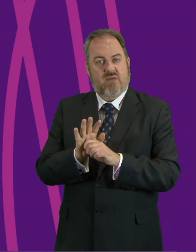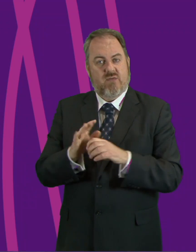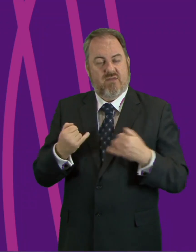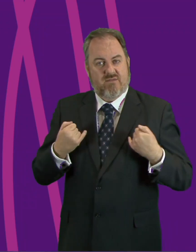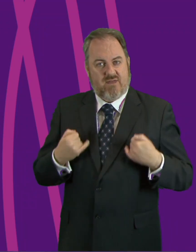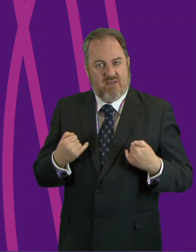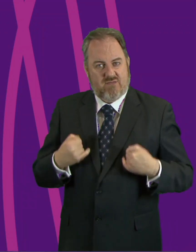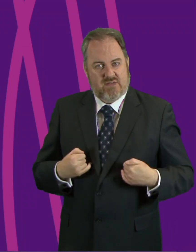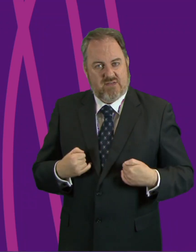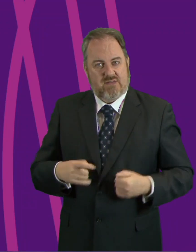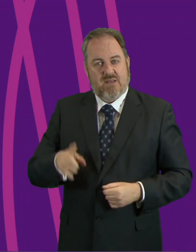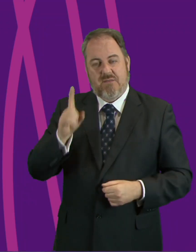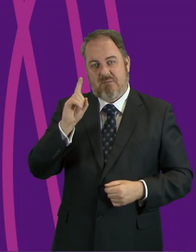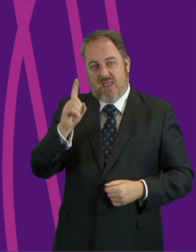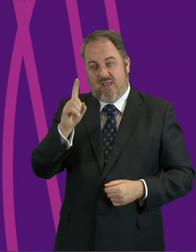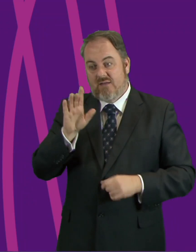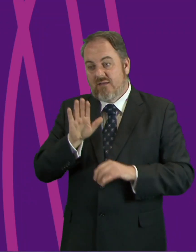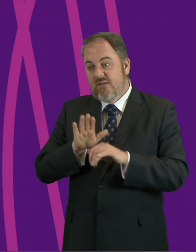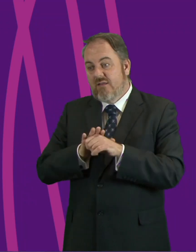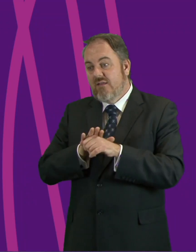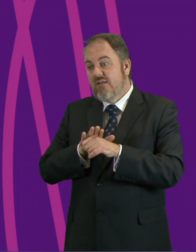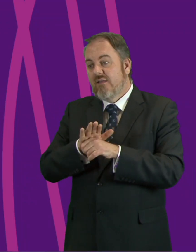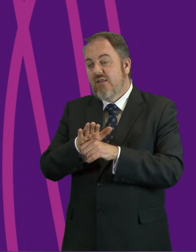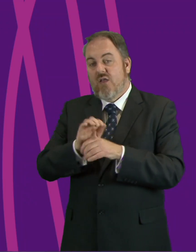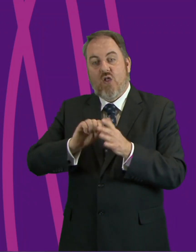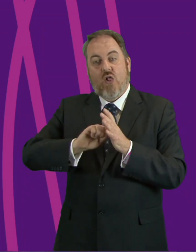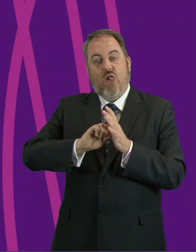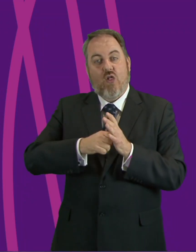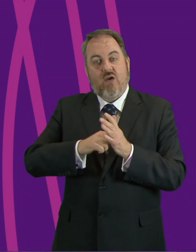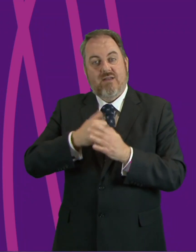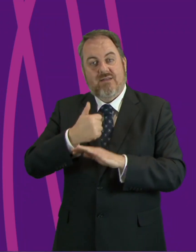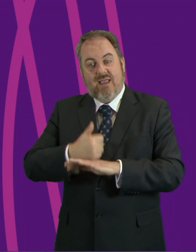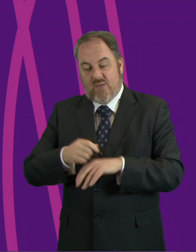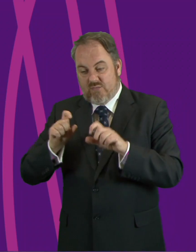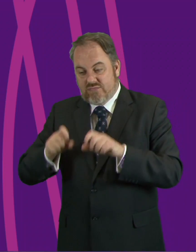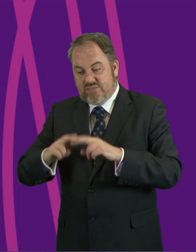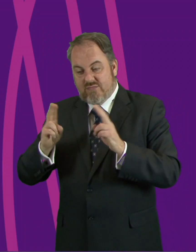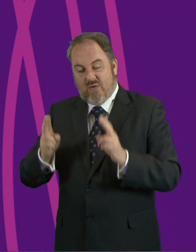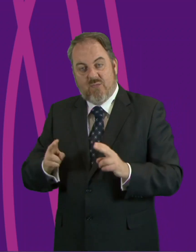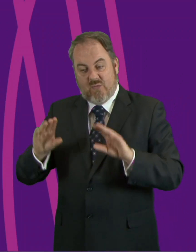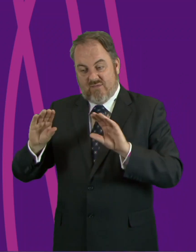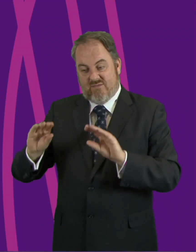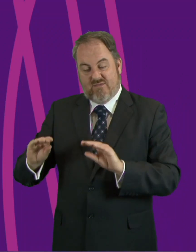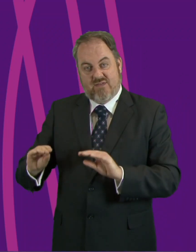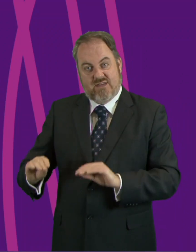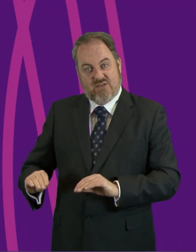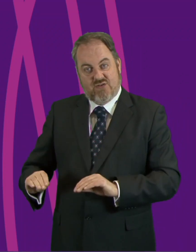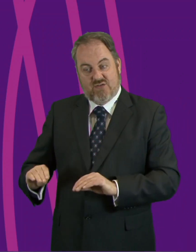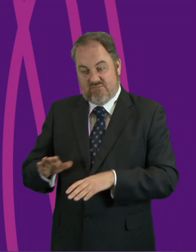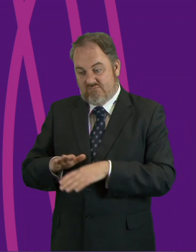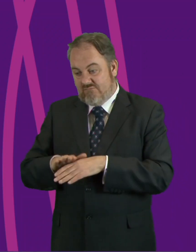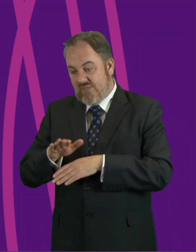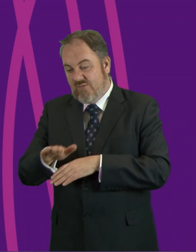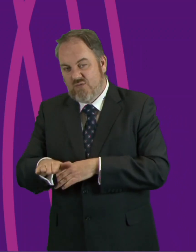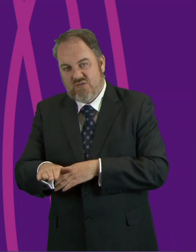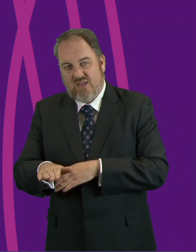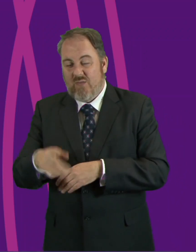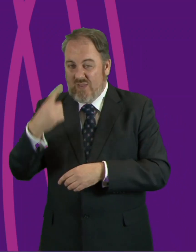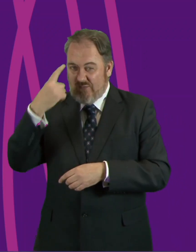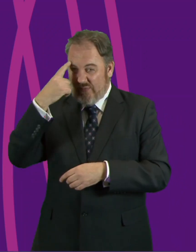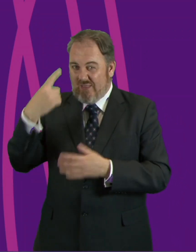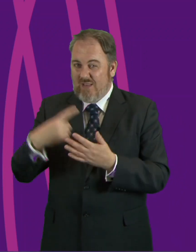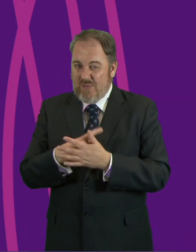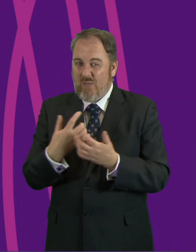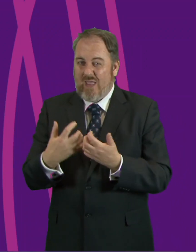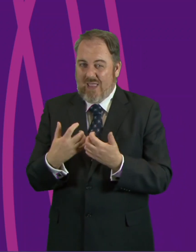we go towards coming out of lockdown, we will be looking at the physical, mental and emotional health and well-being in our communities,